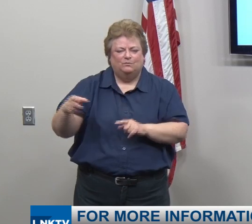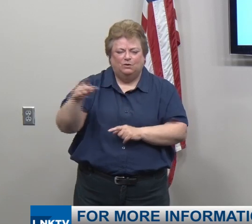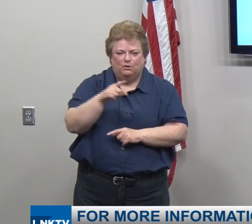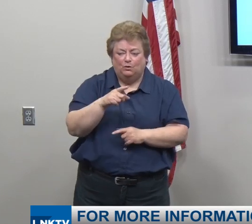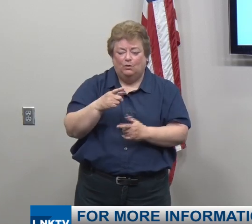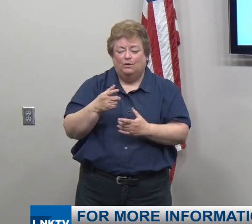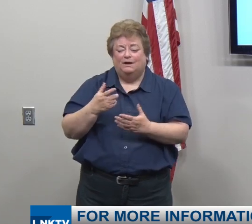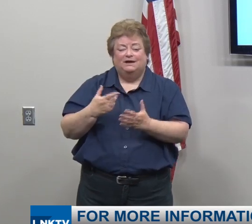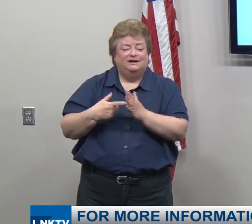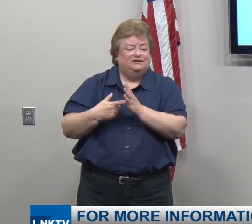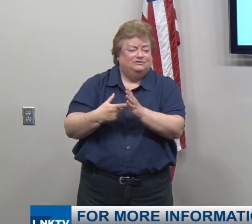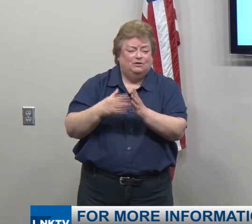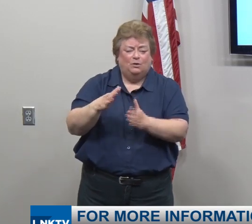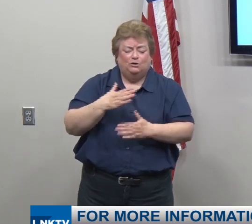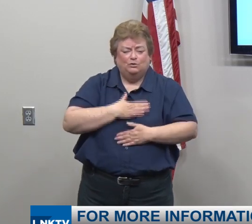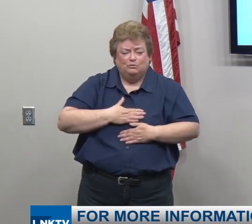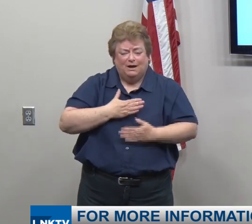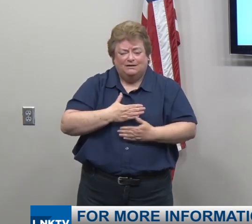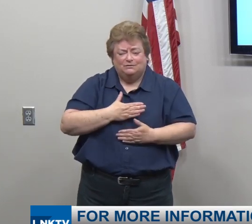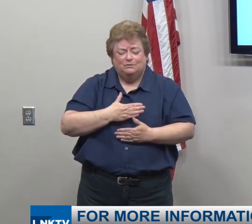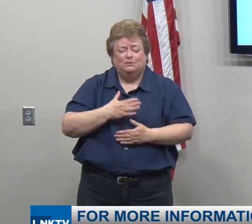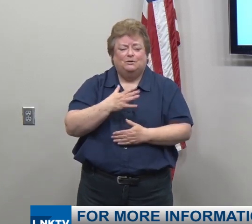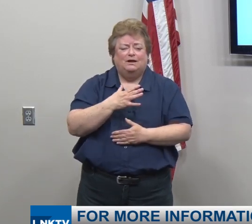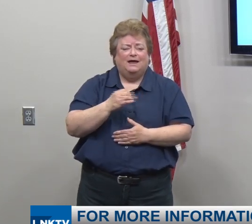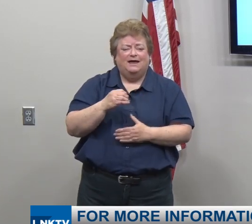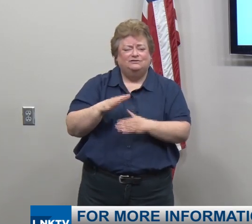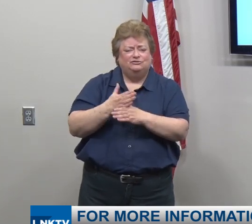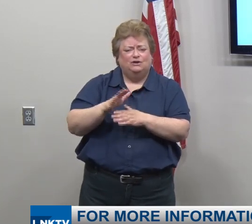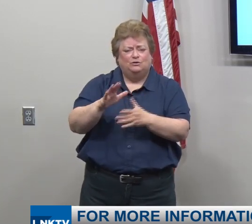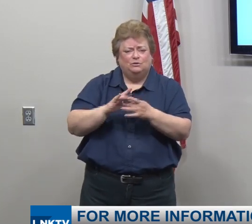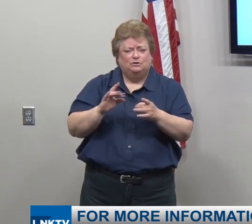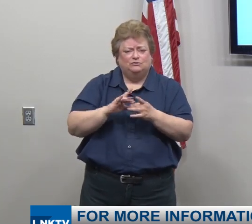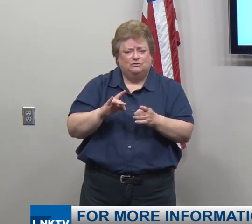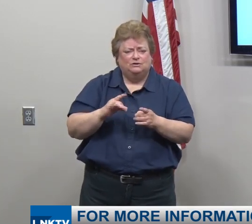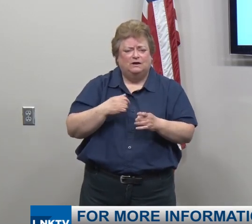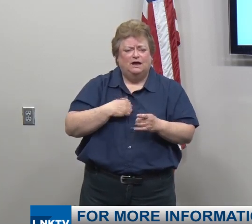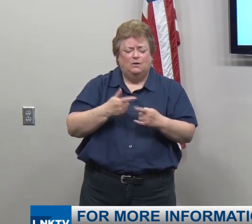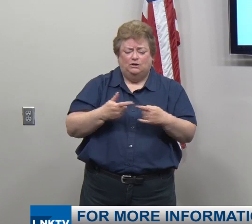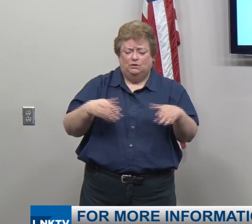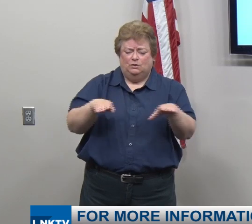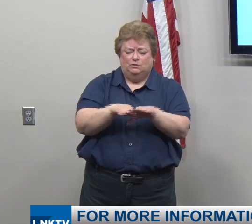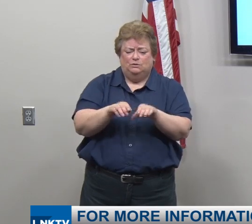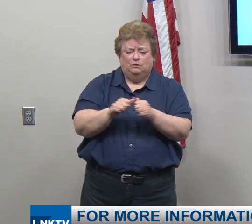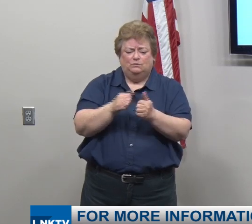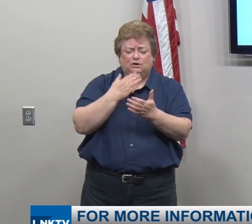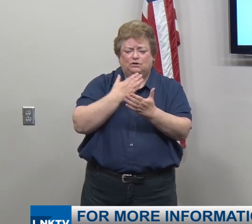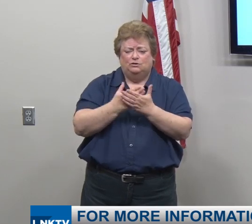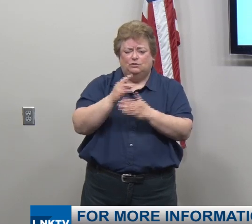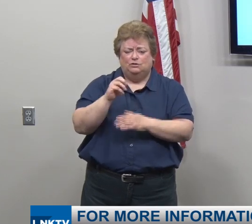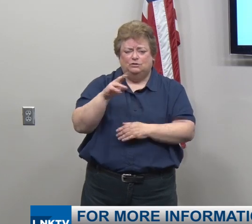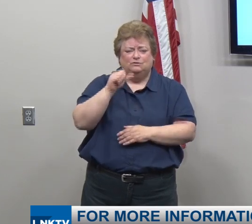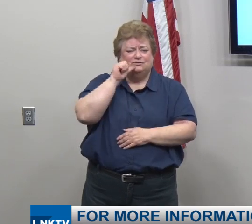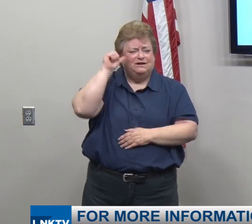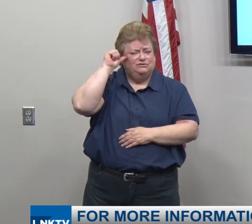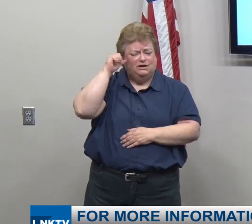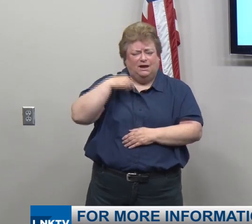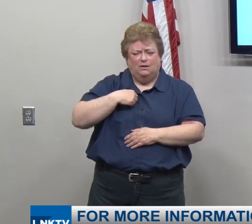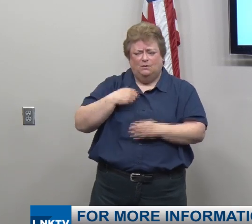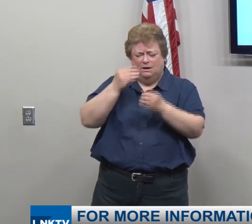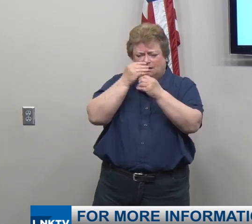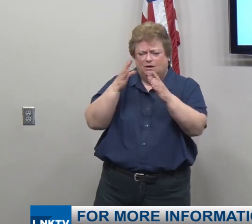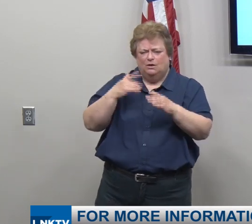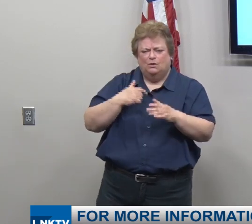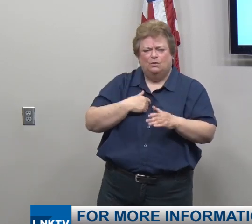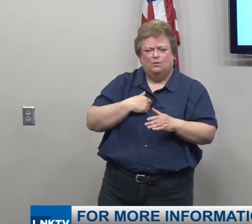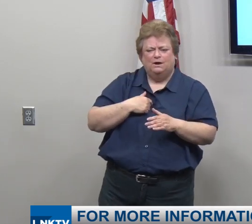even share your story with others. With that, I'd like to conclude with some good news. Yesterday at our briefing, we put out a